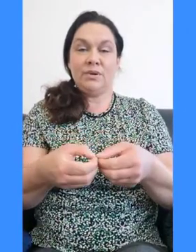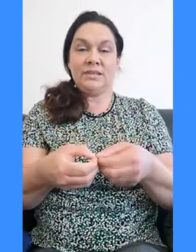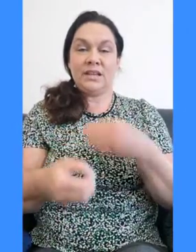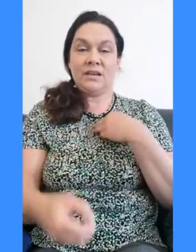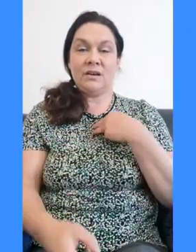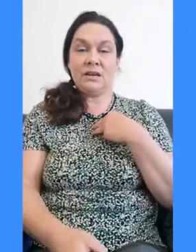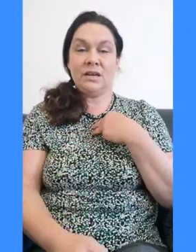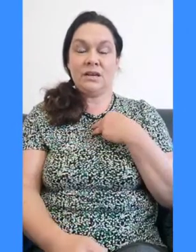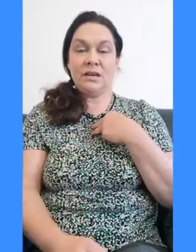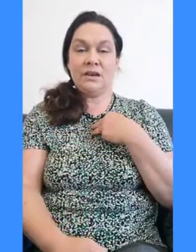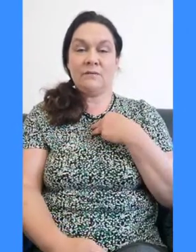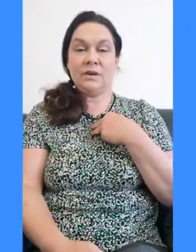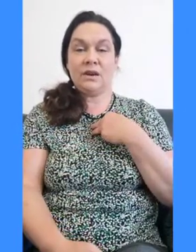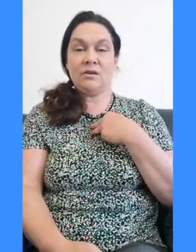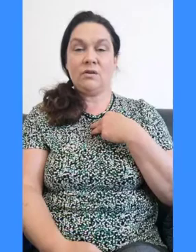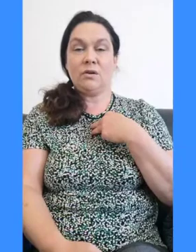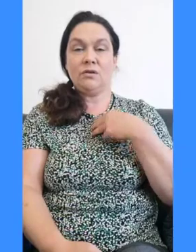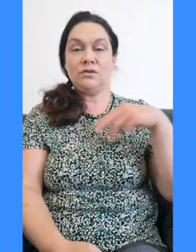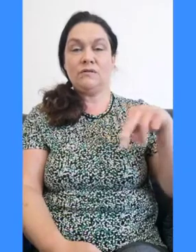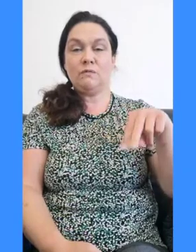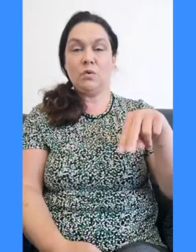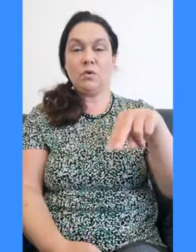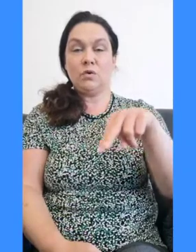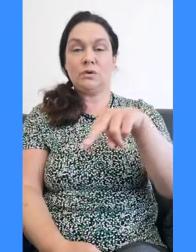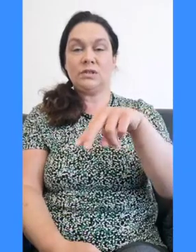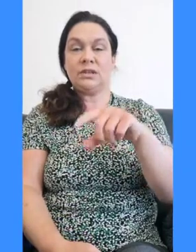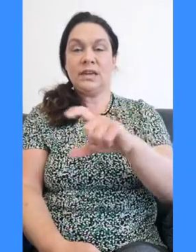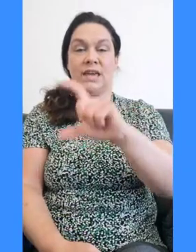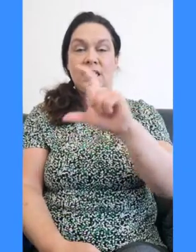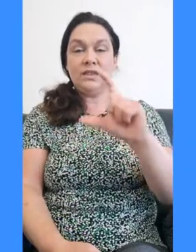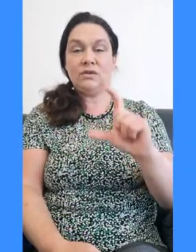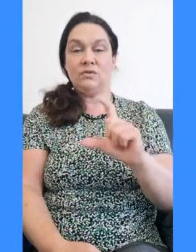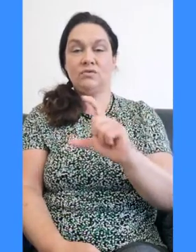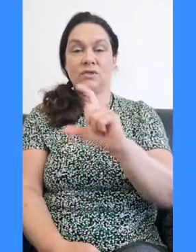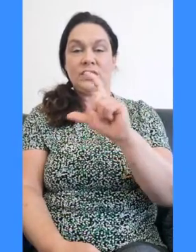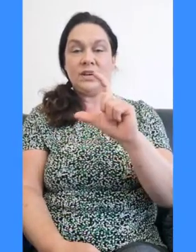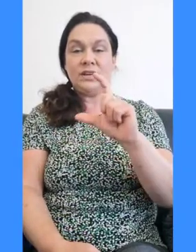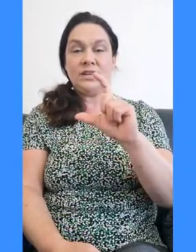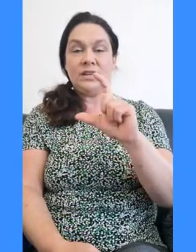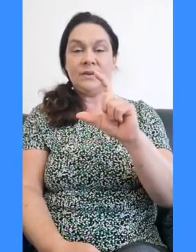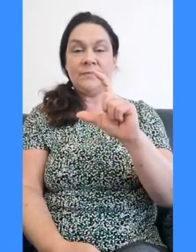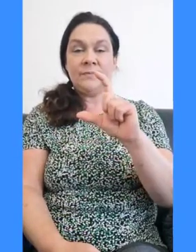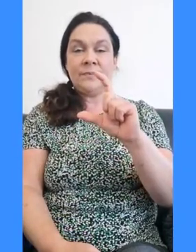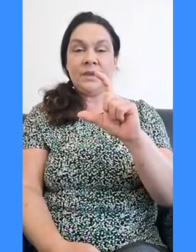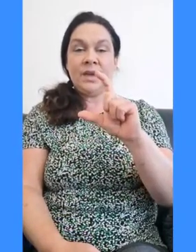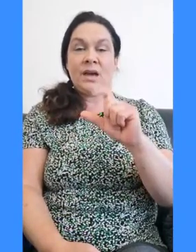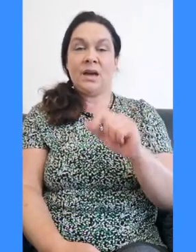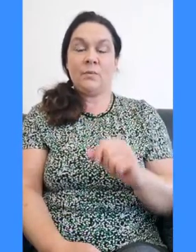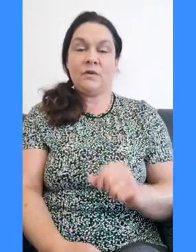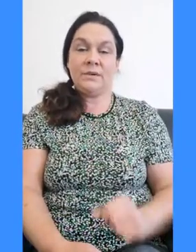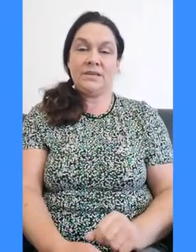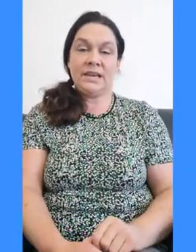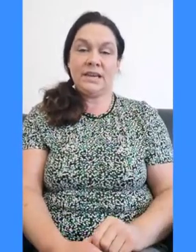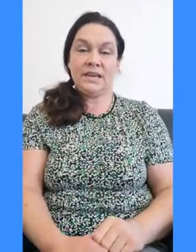Buddy and I have been going on lots of walks in the countryside, and we've been taking